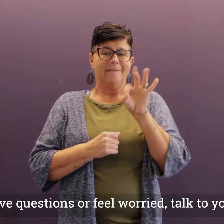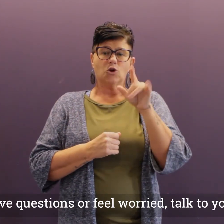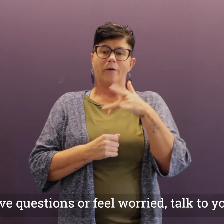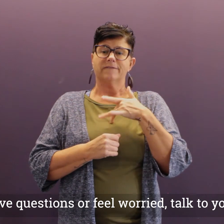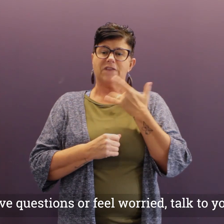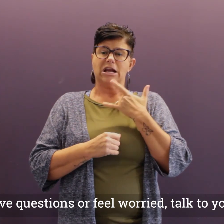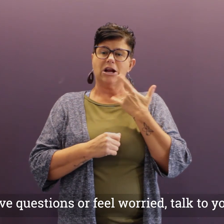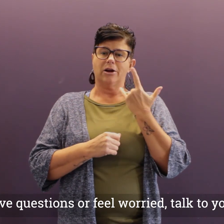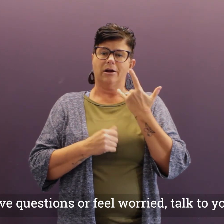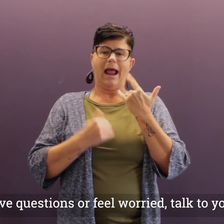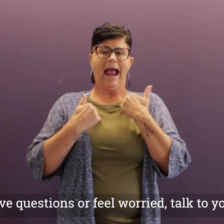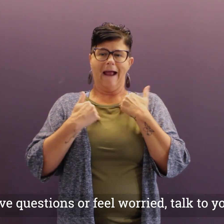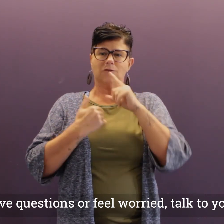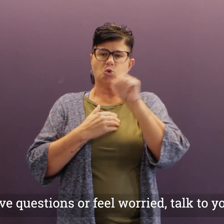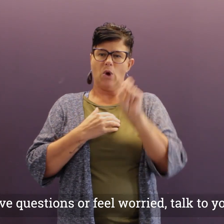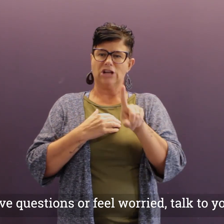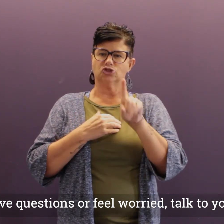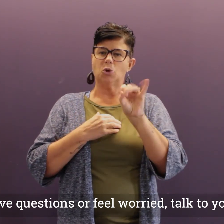If you have questions or feel worried,